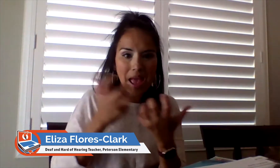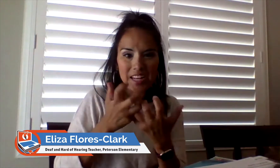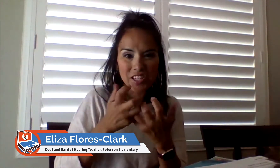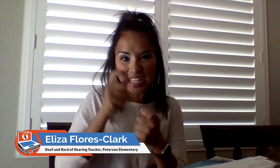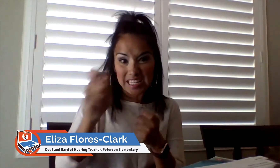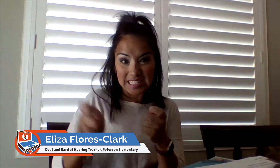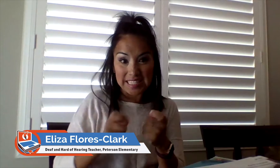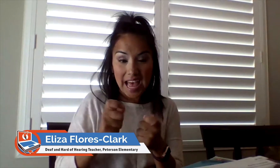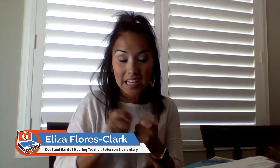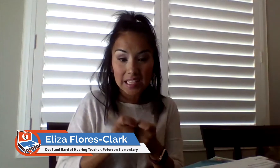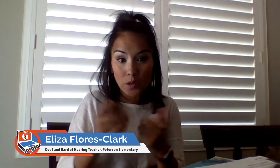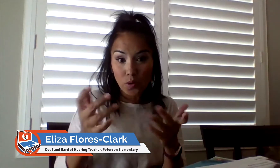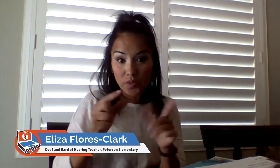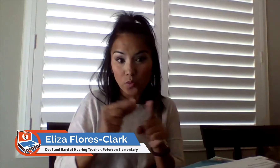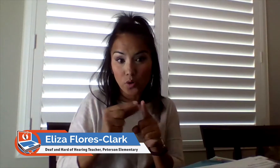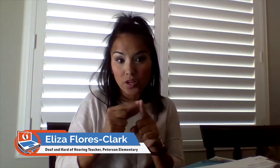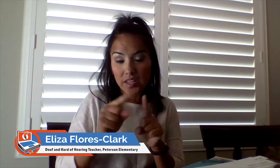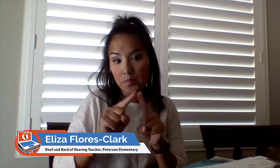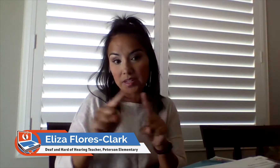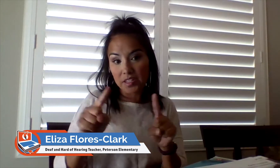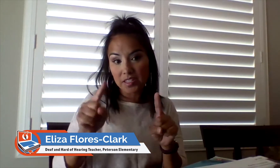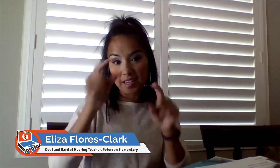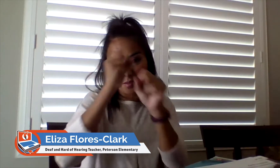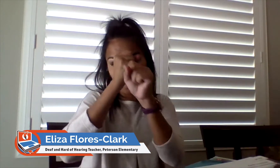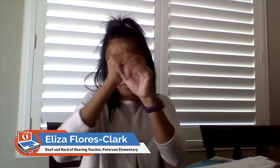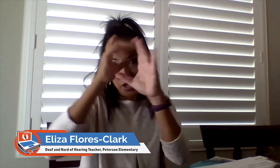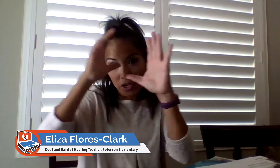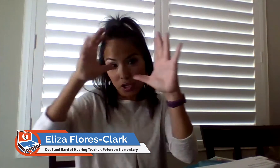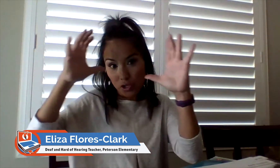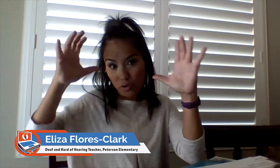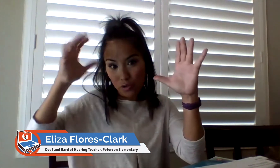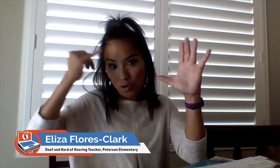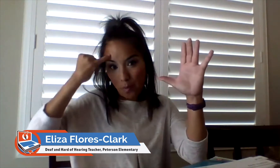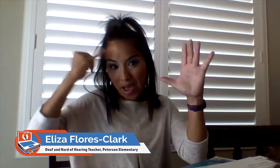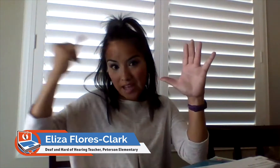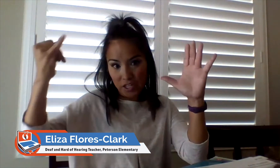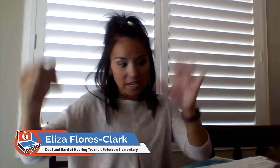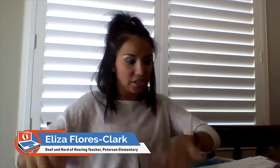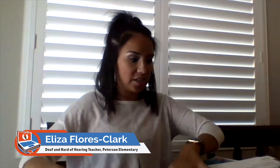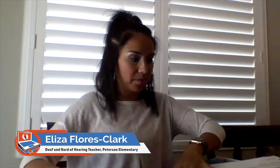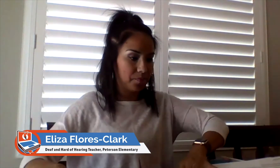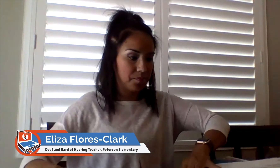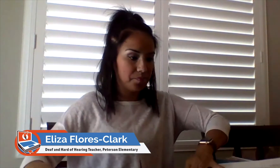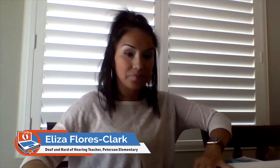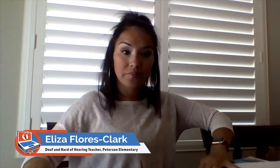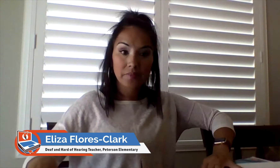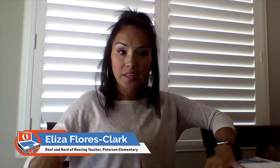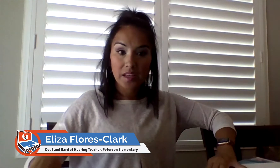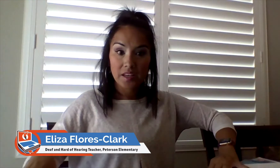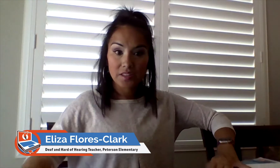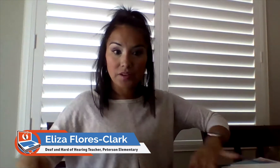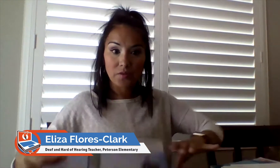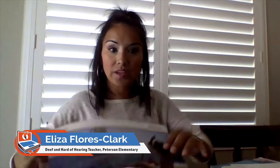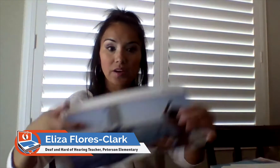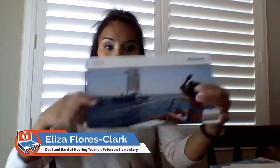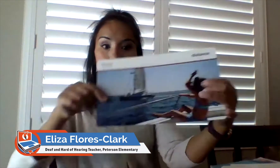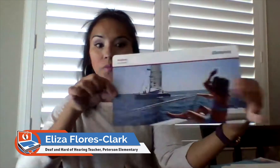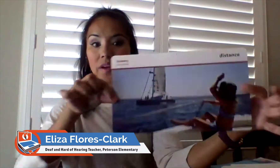match exactly what the word is, but just kind of use your imagination. So here we go. We have this